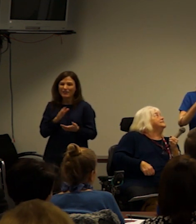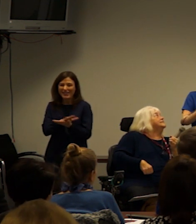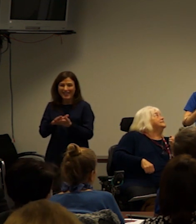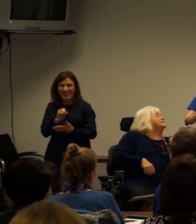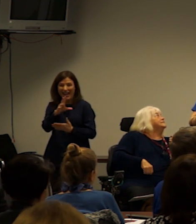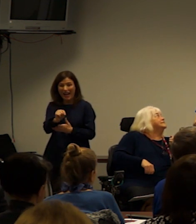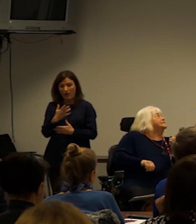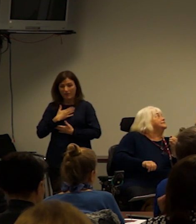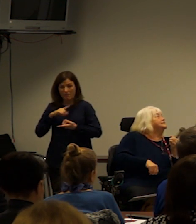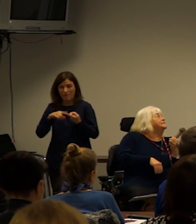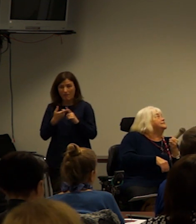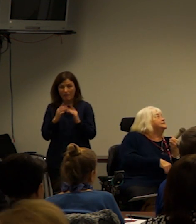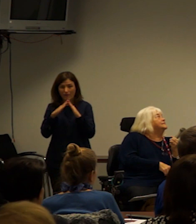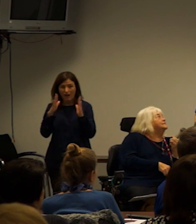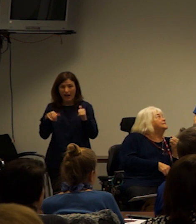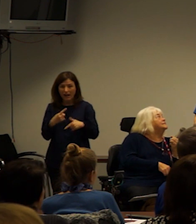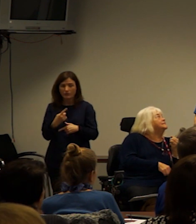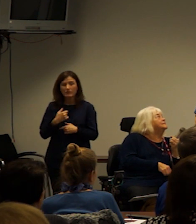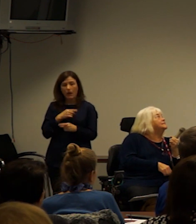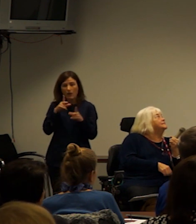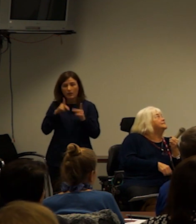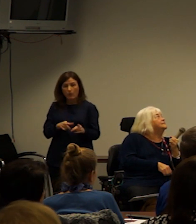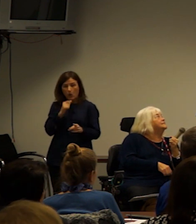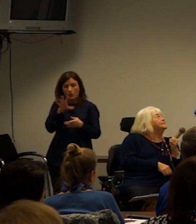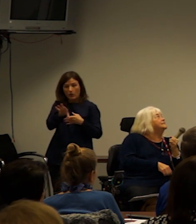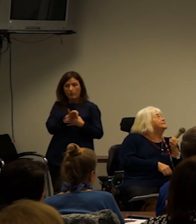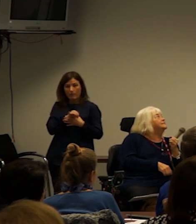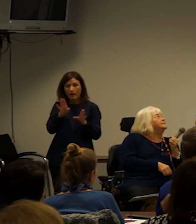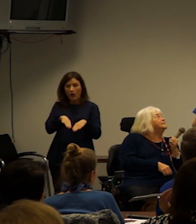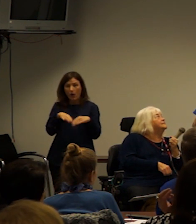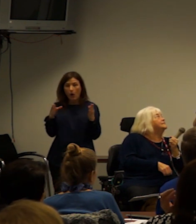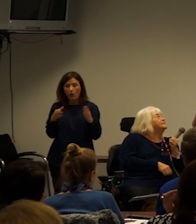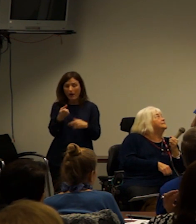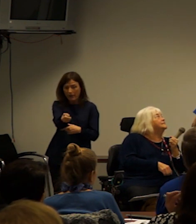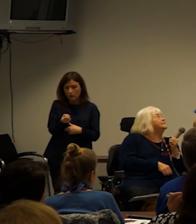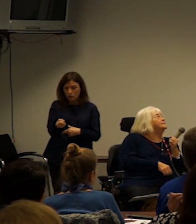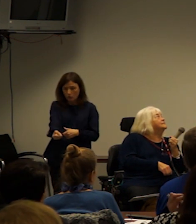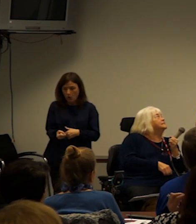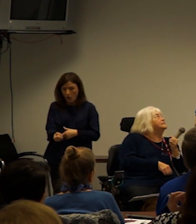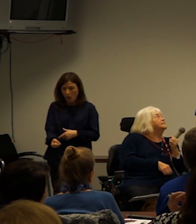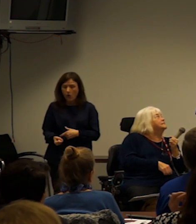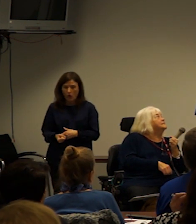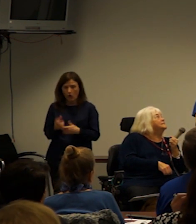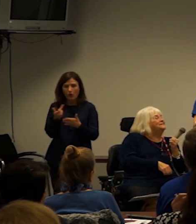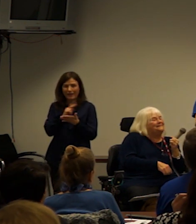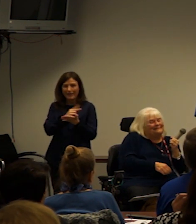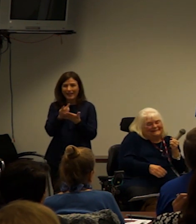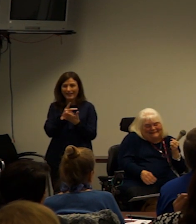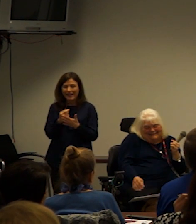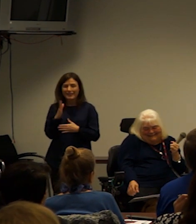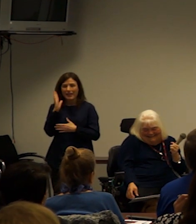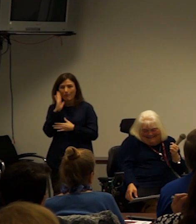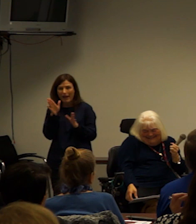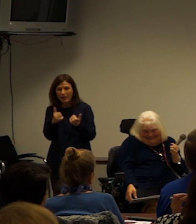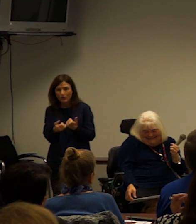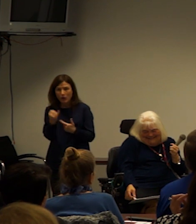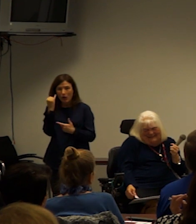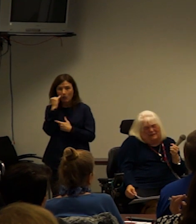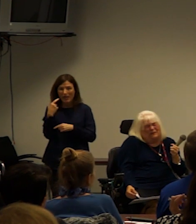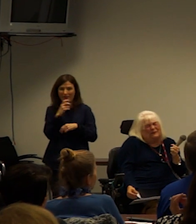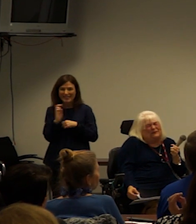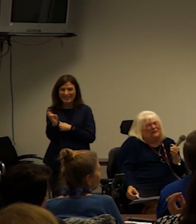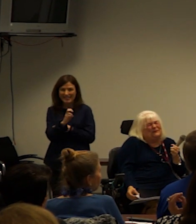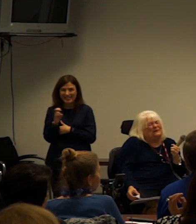fact, I was the one that was selected to open the drawers and the cabinets in the kitchen and the bedrooms in case there were